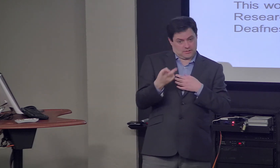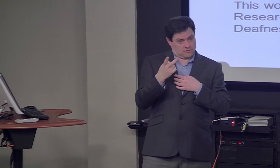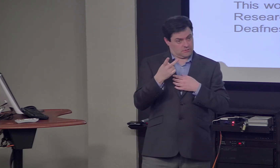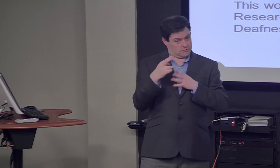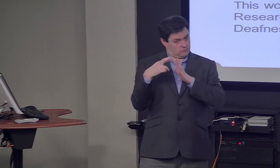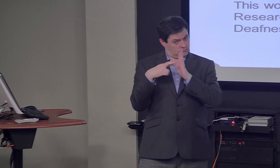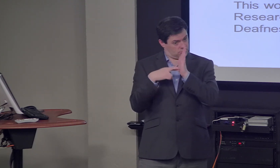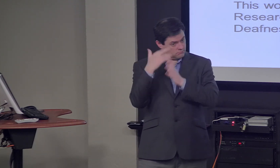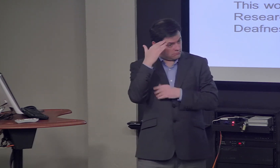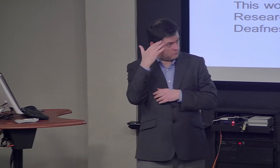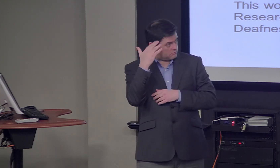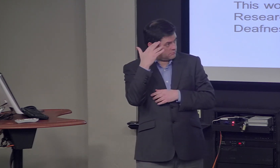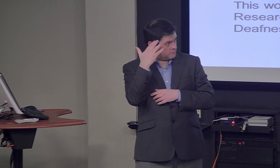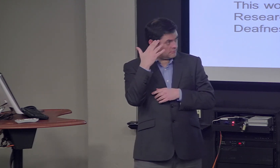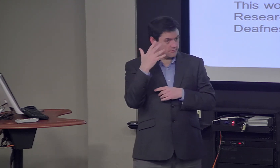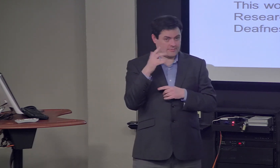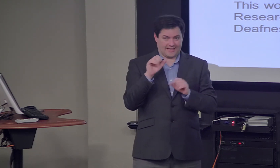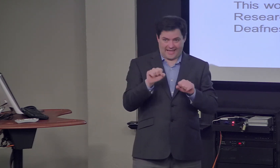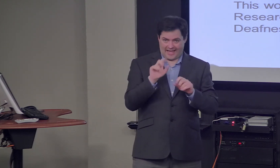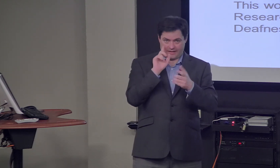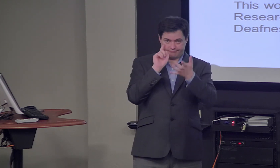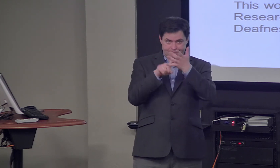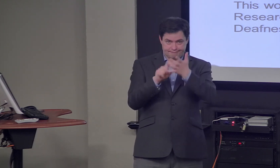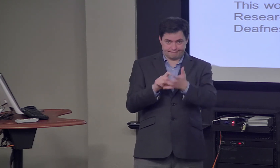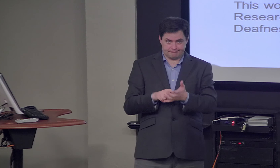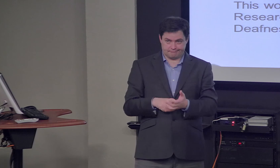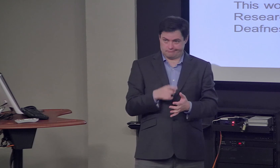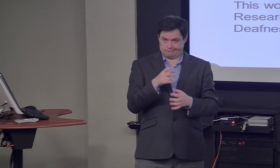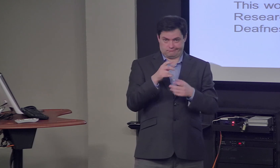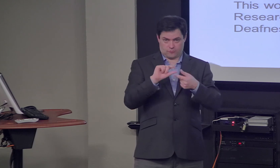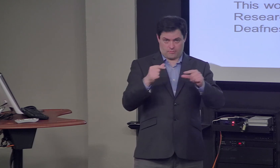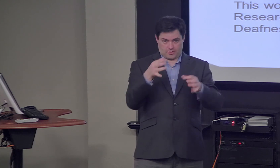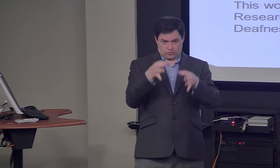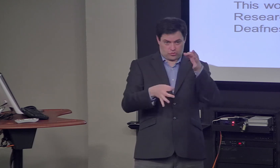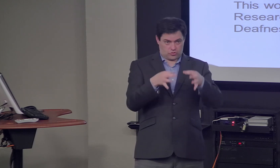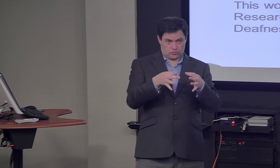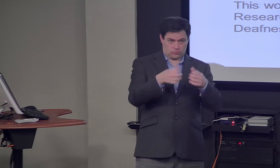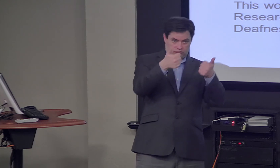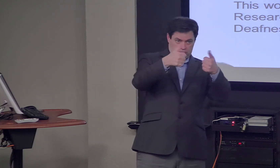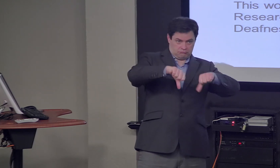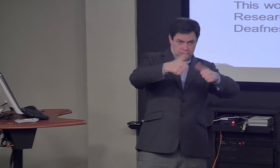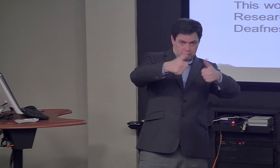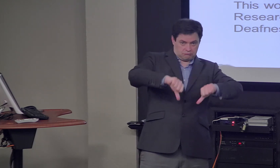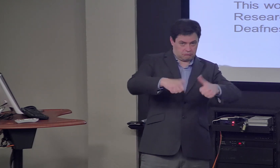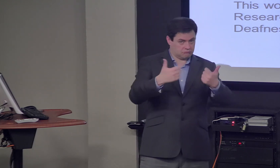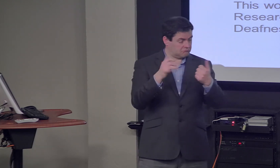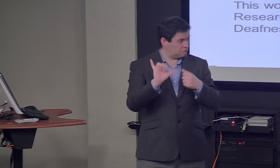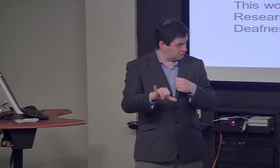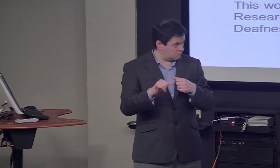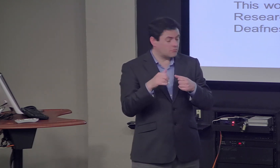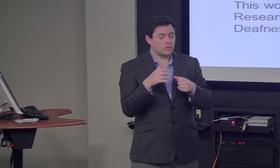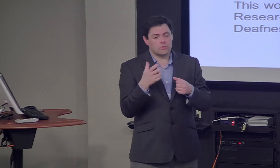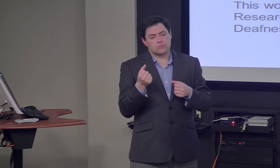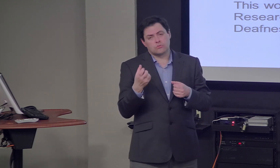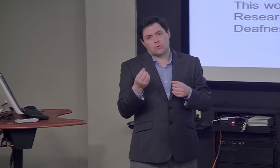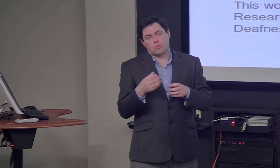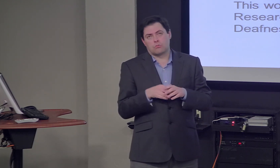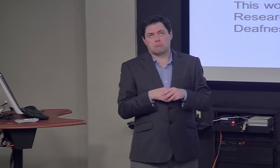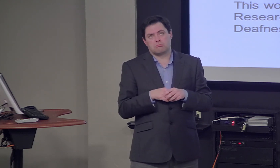that particular test, but wondering if a person's ability to recognize the rules and make grammatical judgments as to what's a grammatically correct